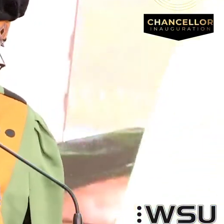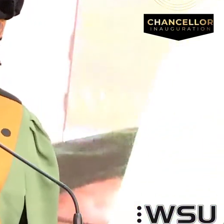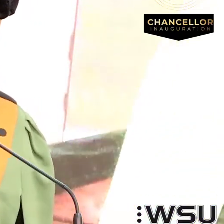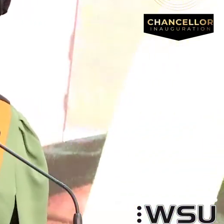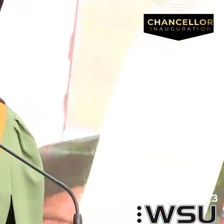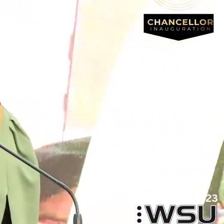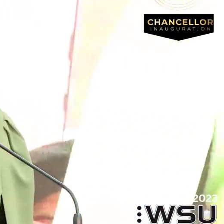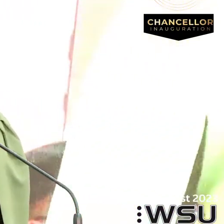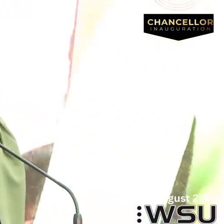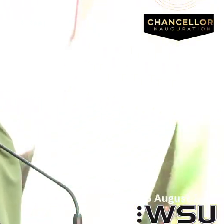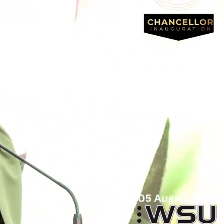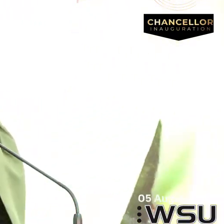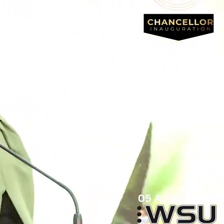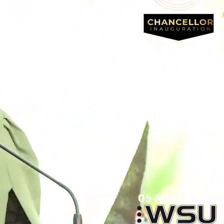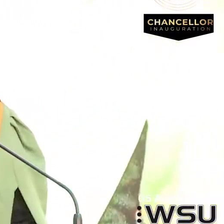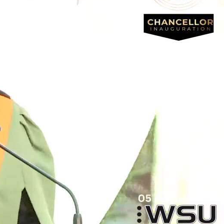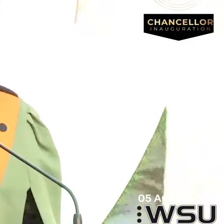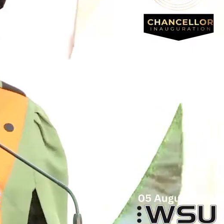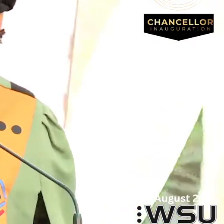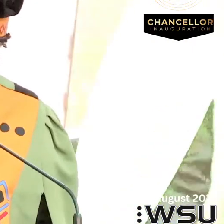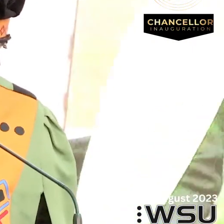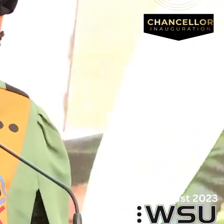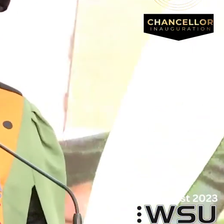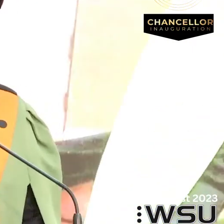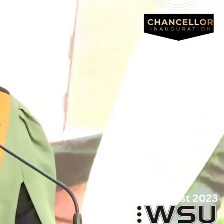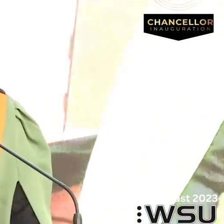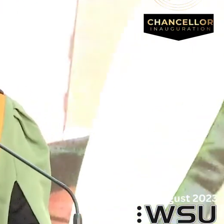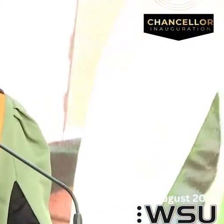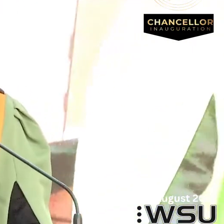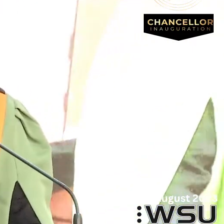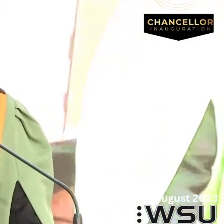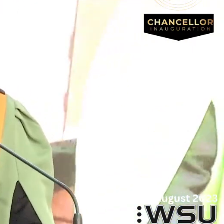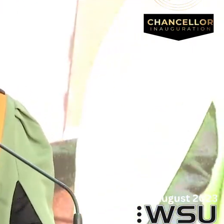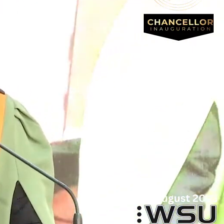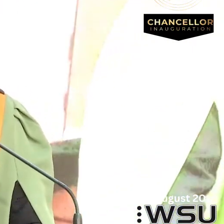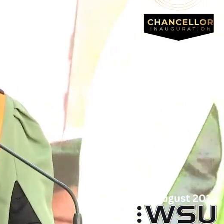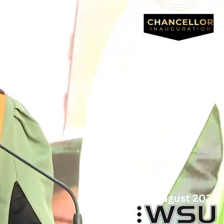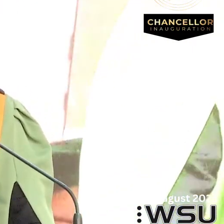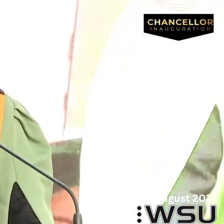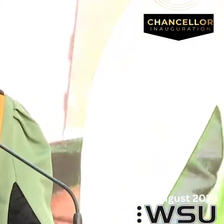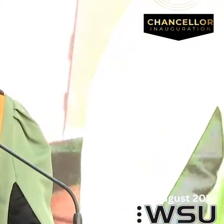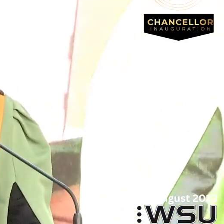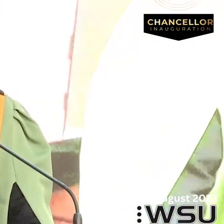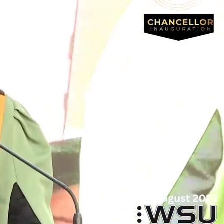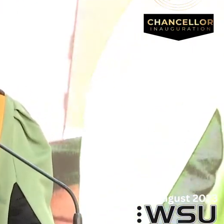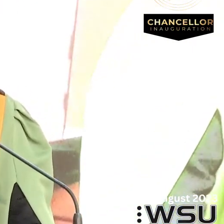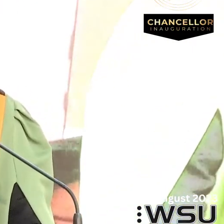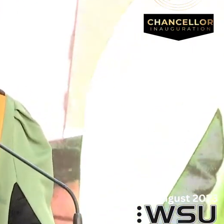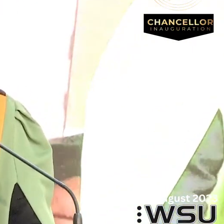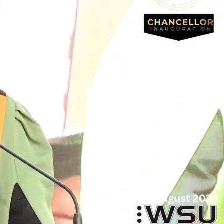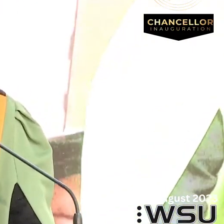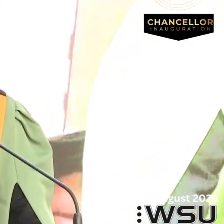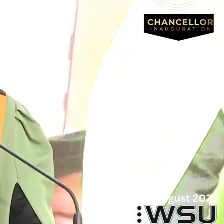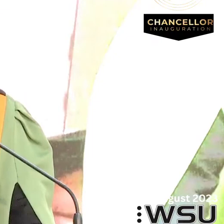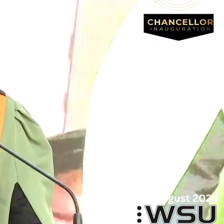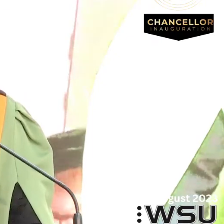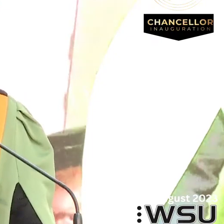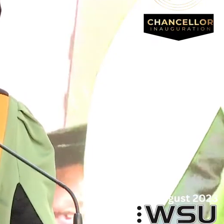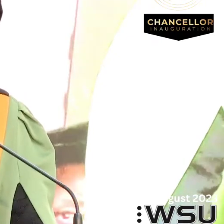new graduates. We are, as a country, experiencing signals of social,